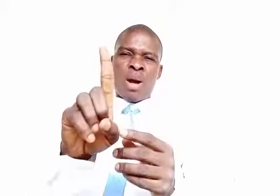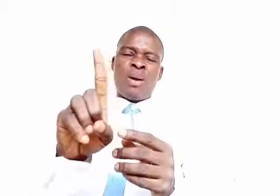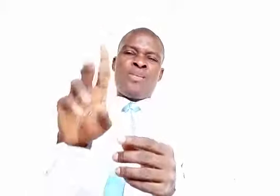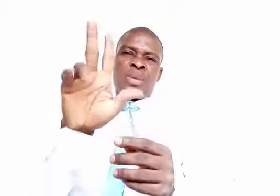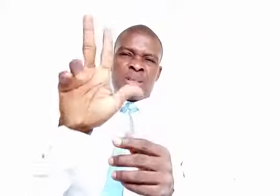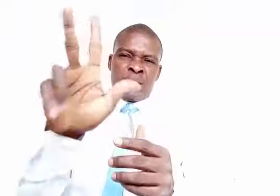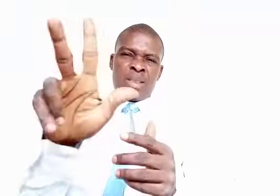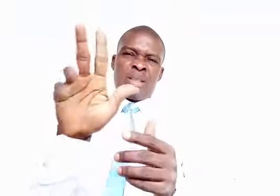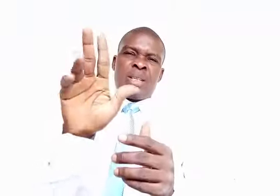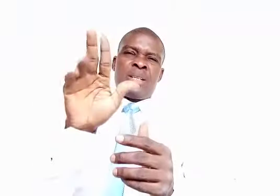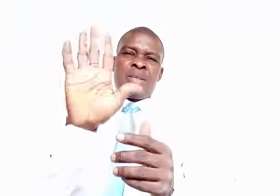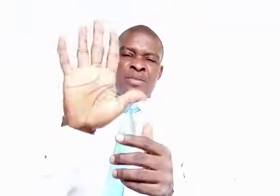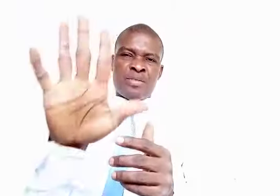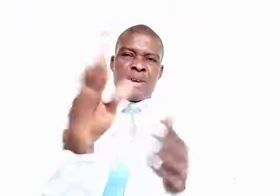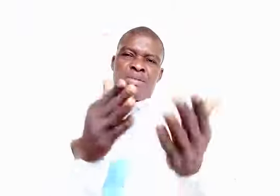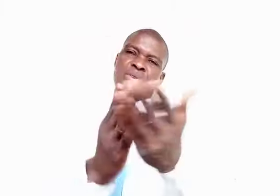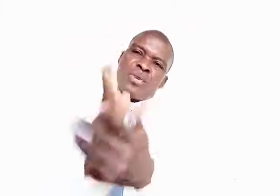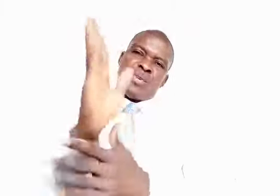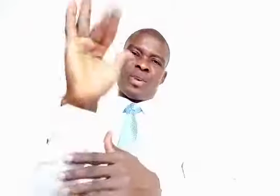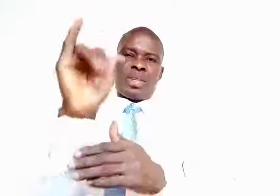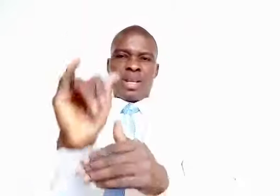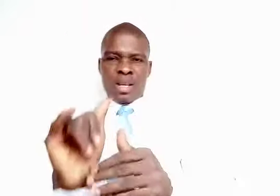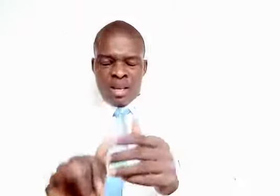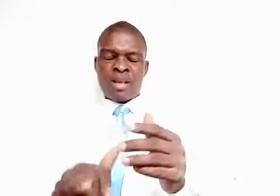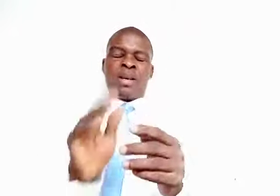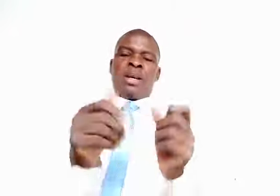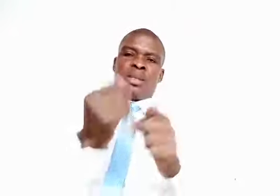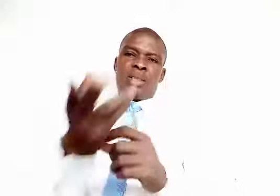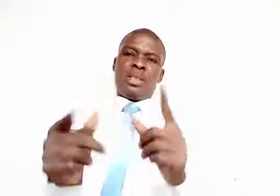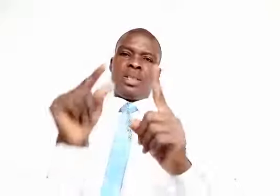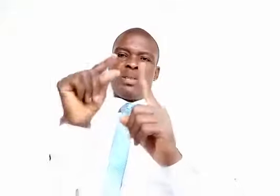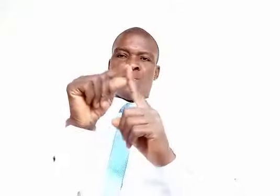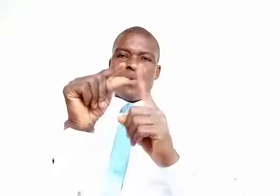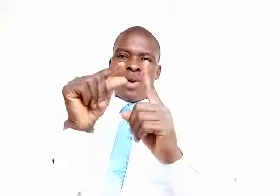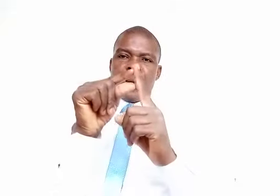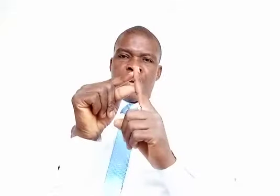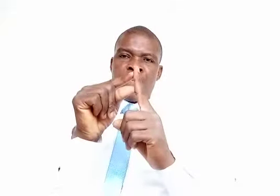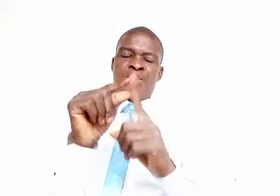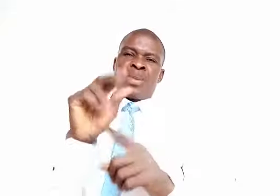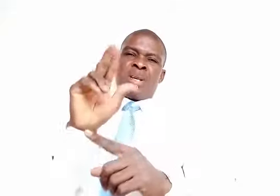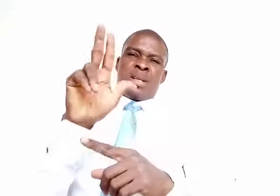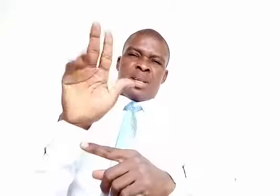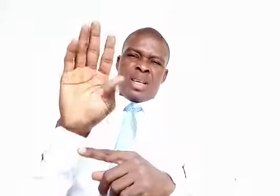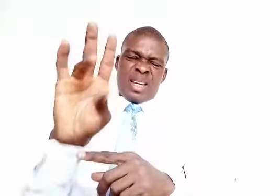87026142 35 correctly, then express it in words. Write the number